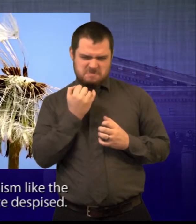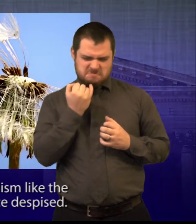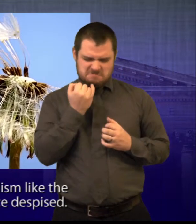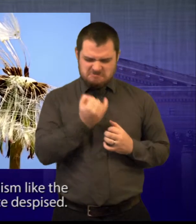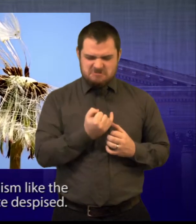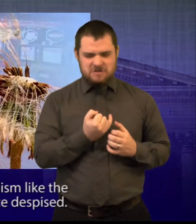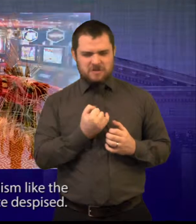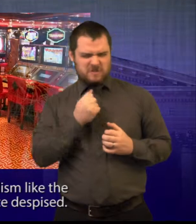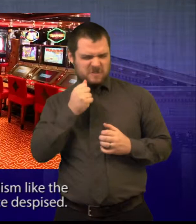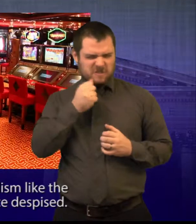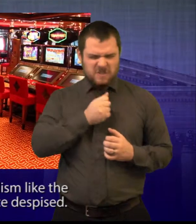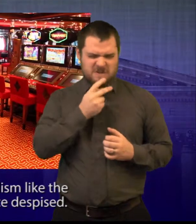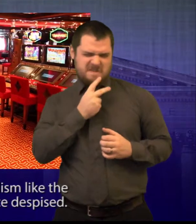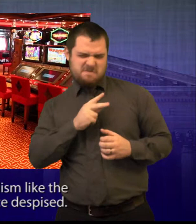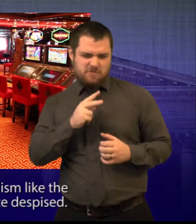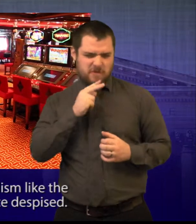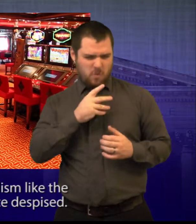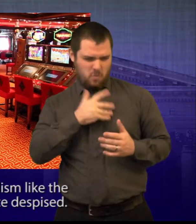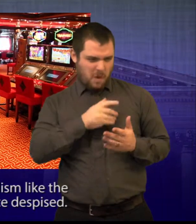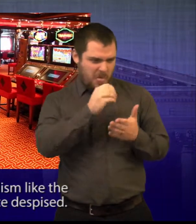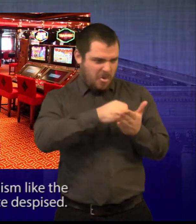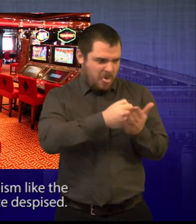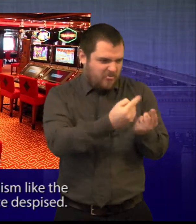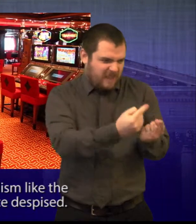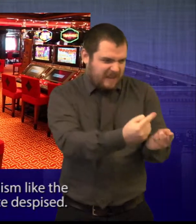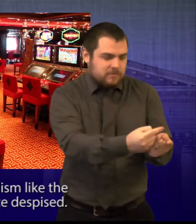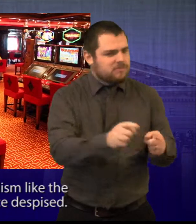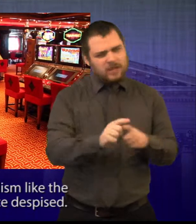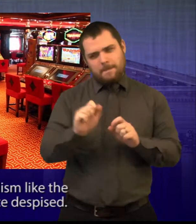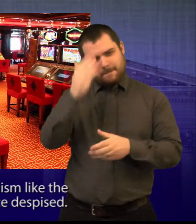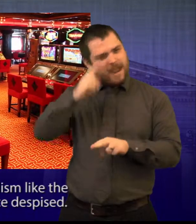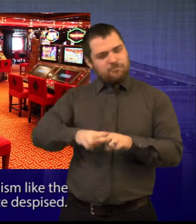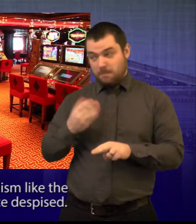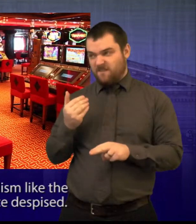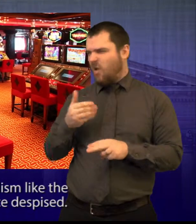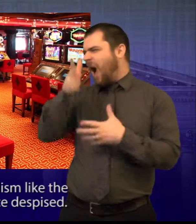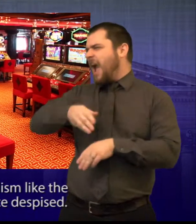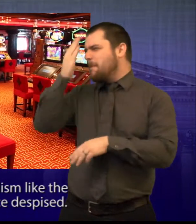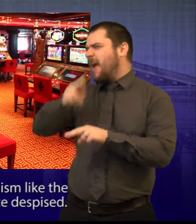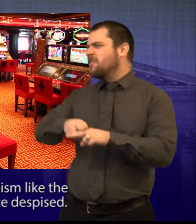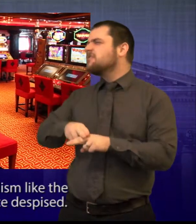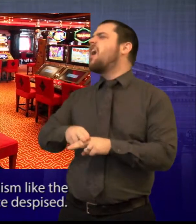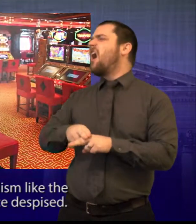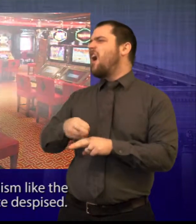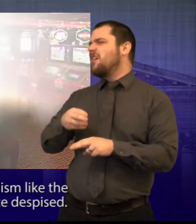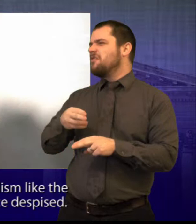and a hypocrite, hooked on materialism like the middle-aged generation he once